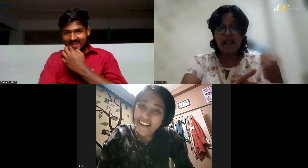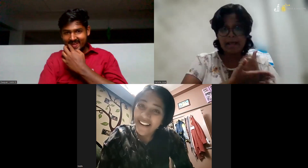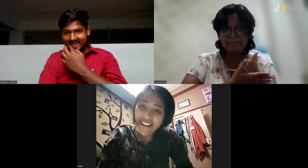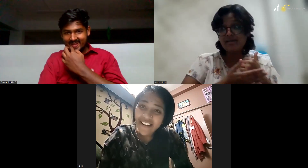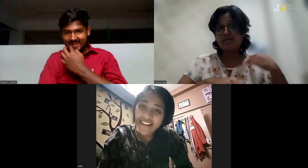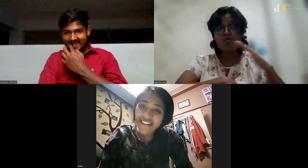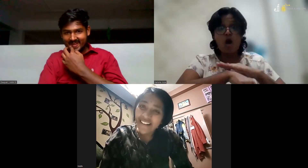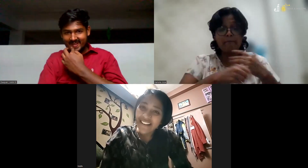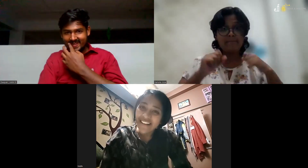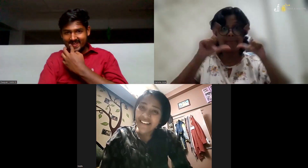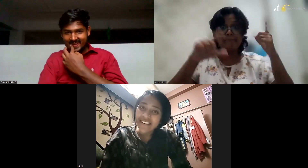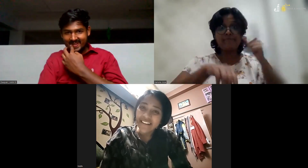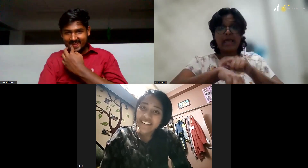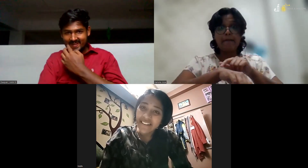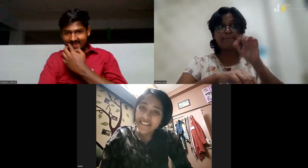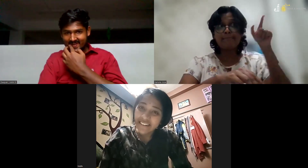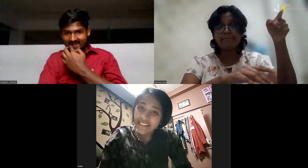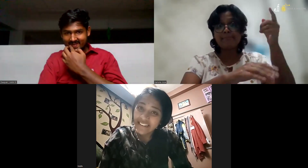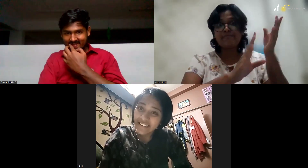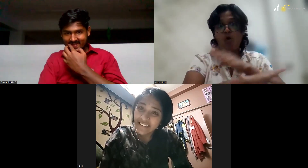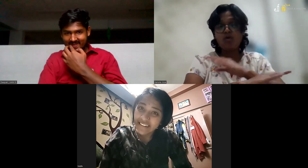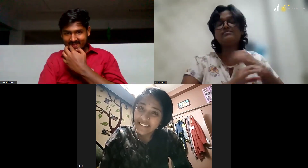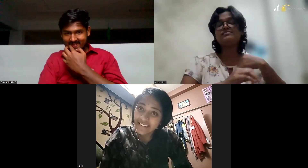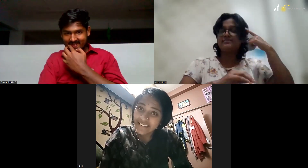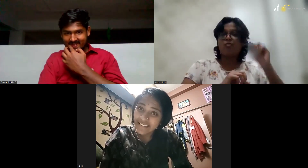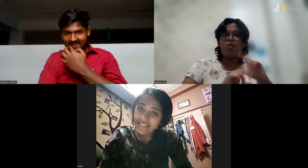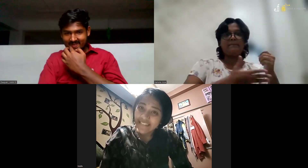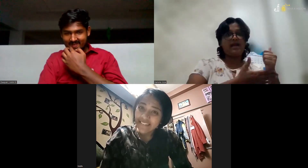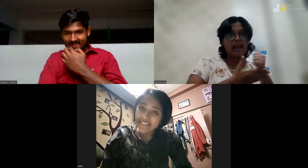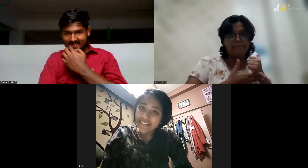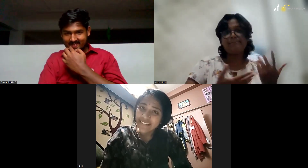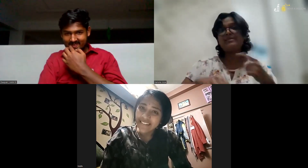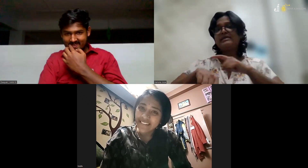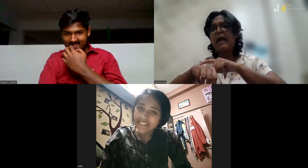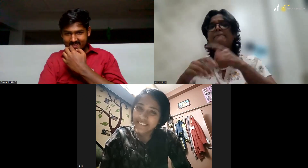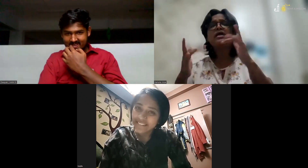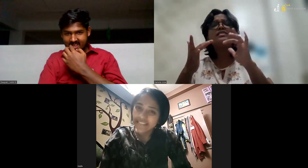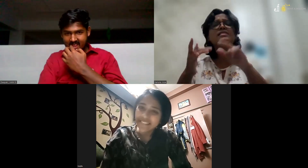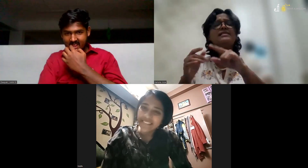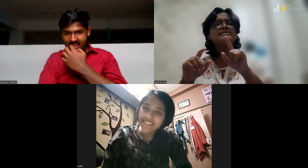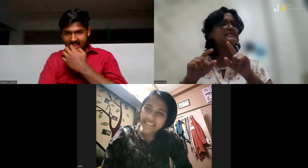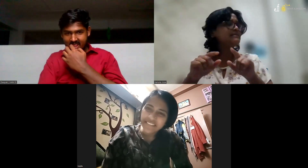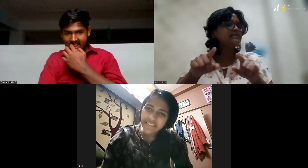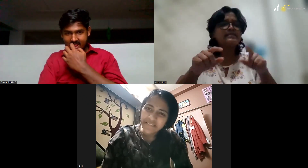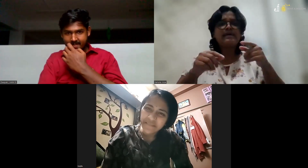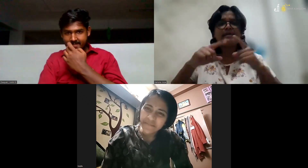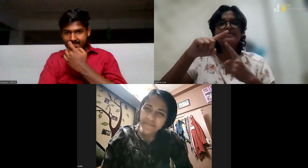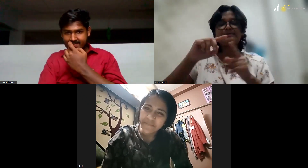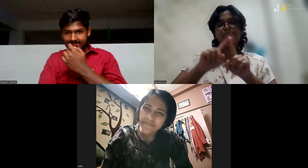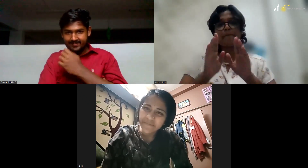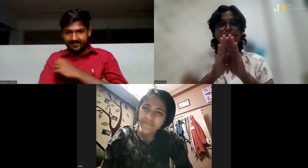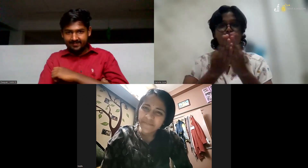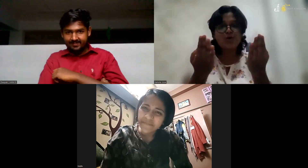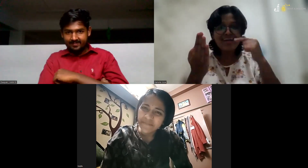are you thinking that that was a really easy task for you to manage? Yes, so see, sometimes it